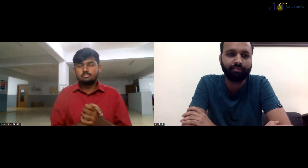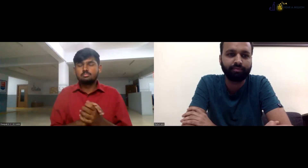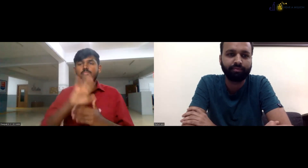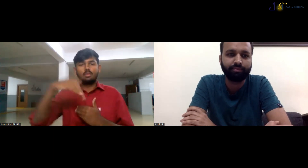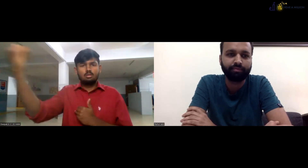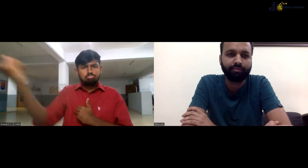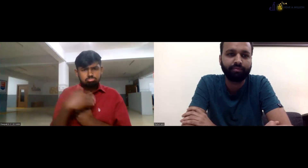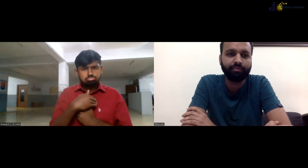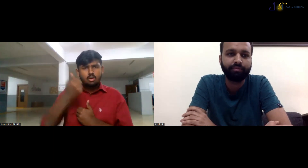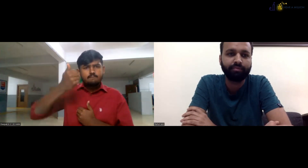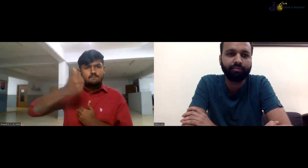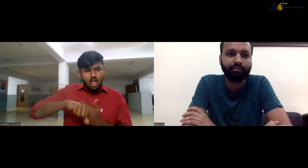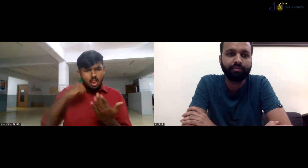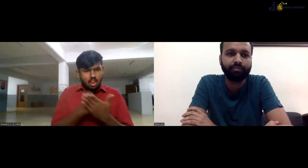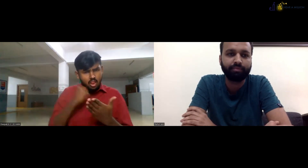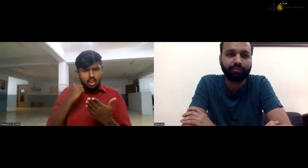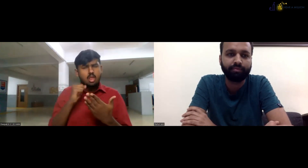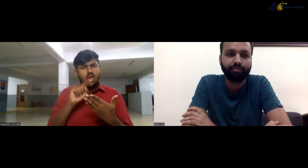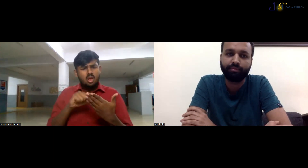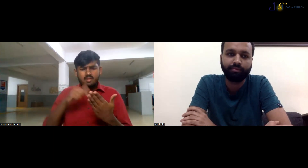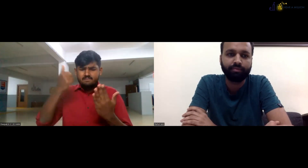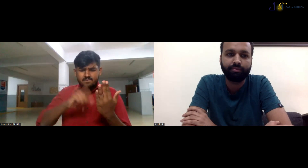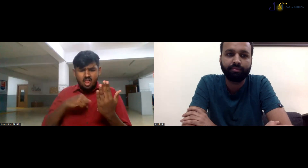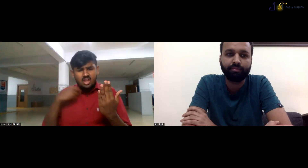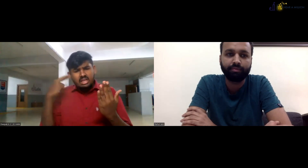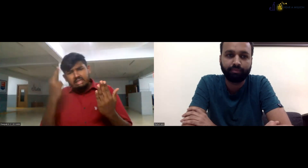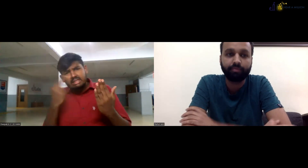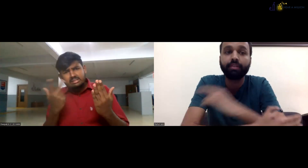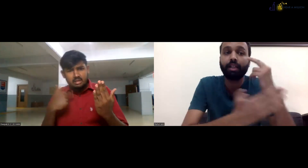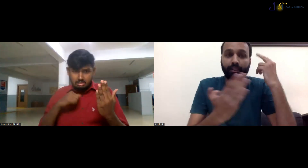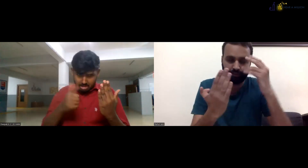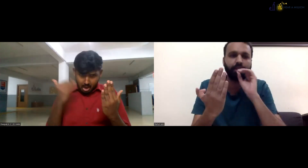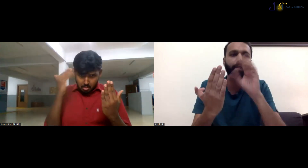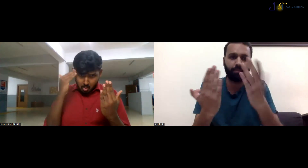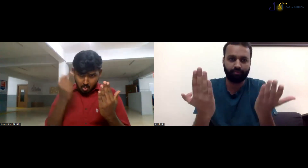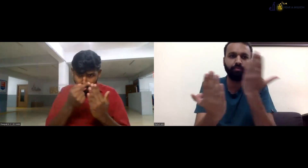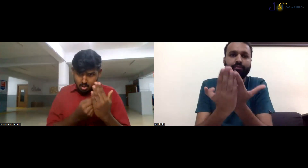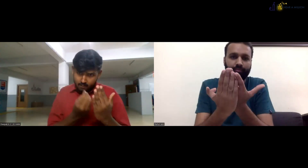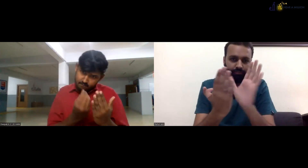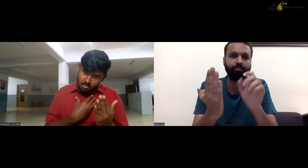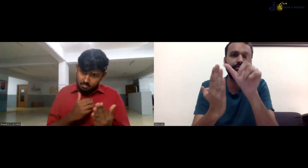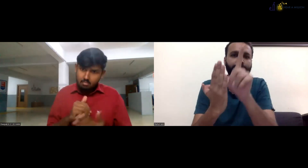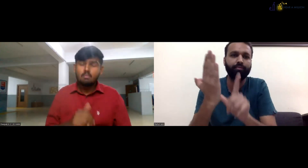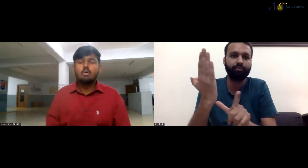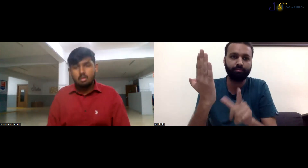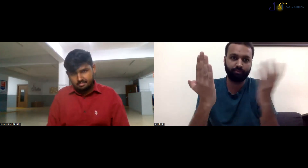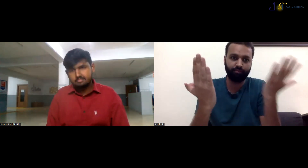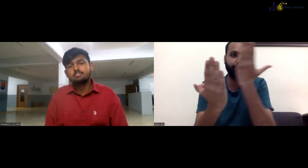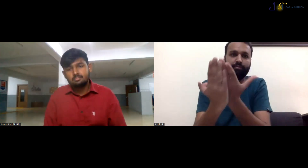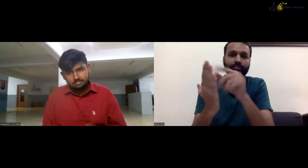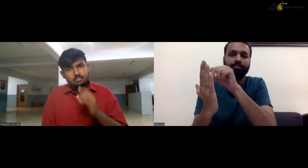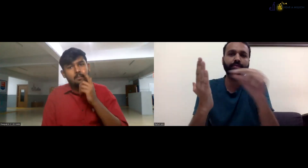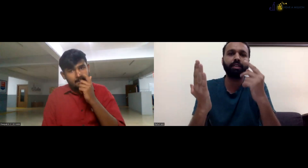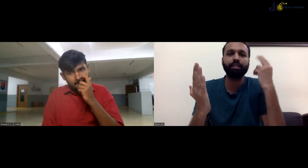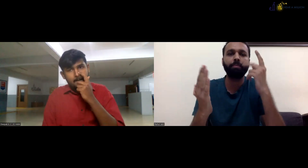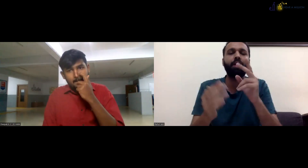VFS Global and the procedure is rejected, if my visa is rejected, what would be the reasons? Could